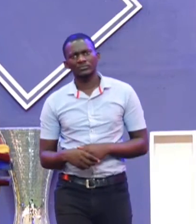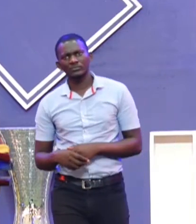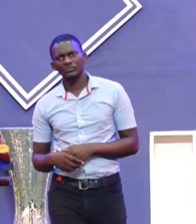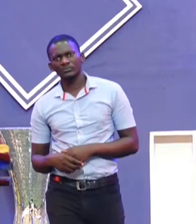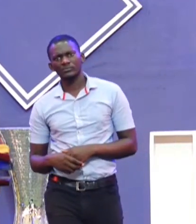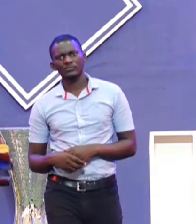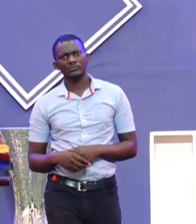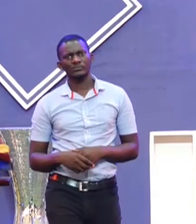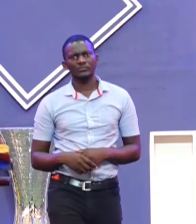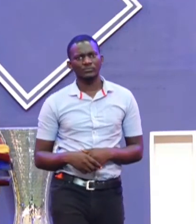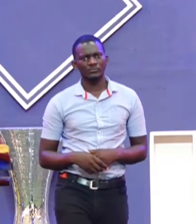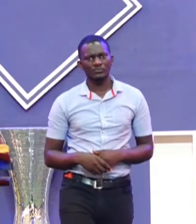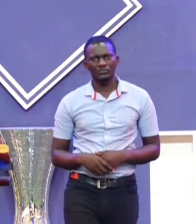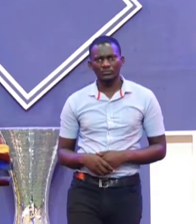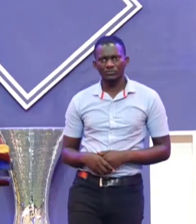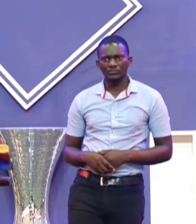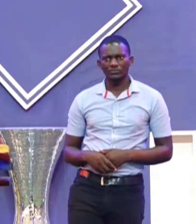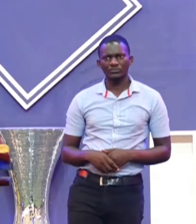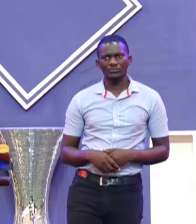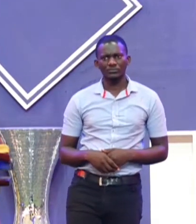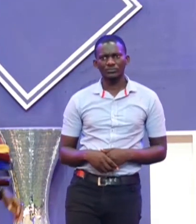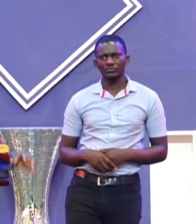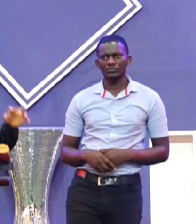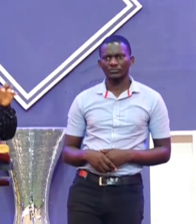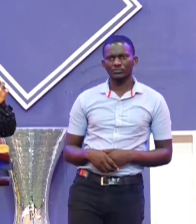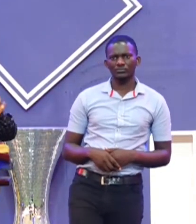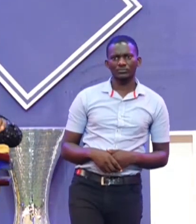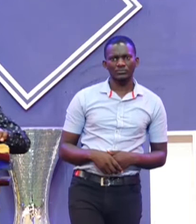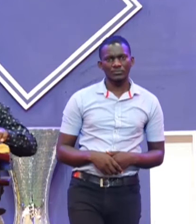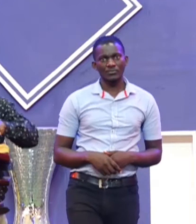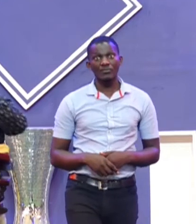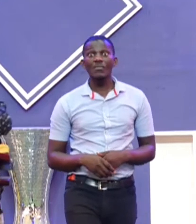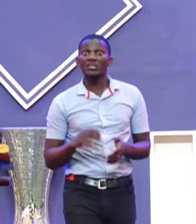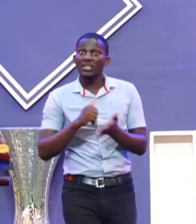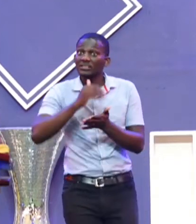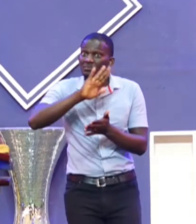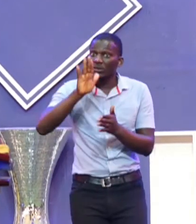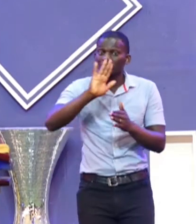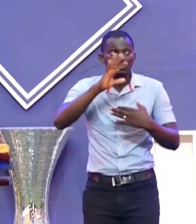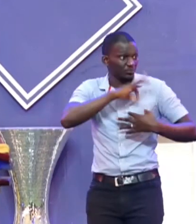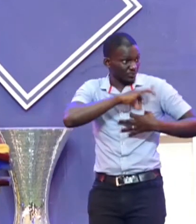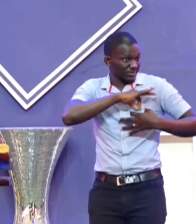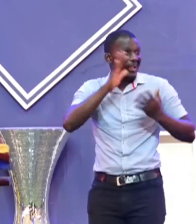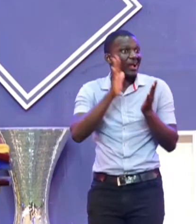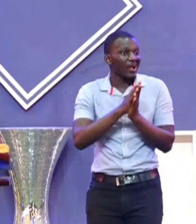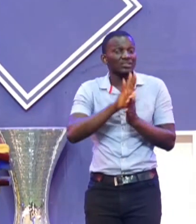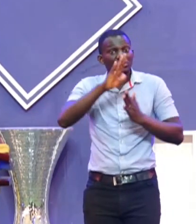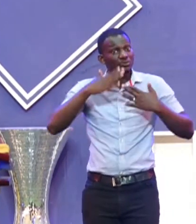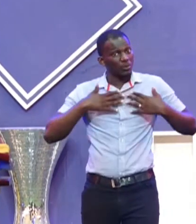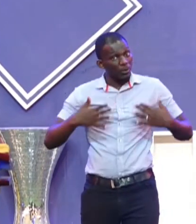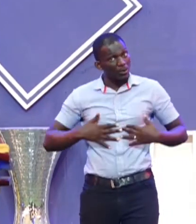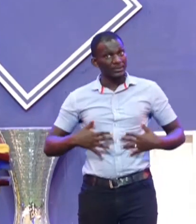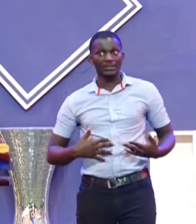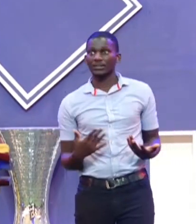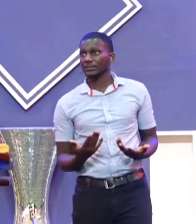owomunda jakulamu jagaziwamu je yeyongera yongera ekyo kidda ku meme yo atene kidda ku mubiri gwo that one goes back